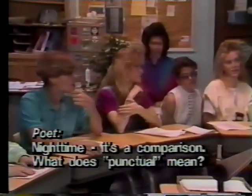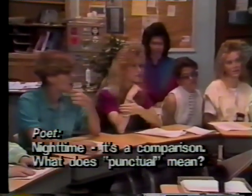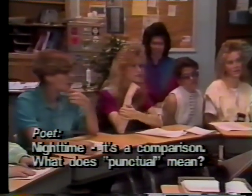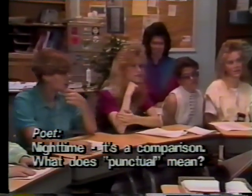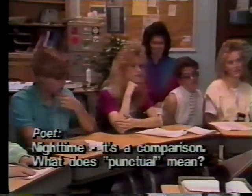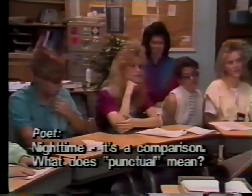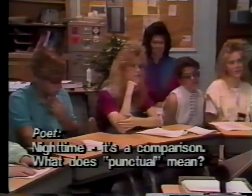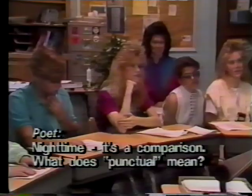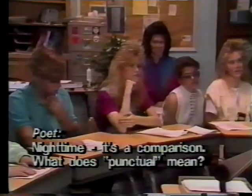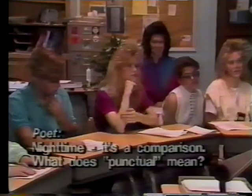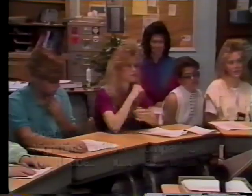Punctual means.